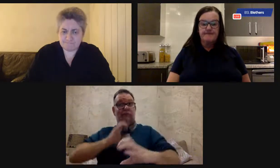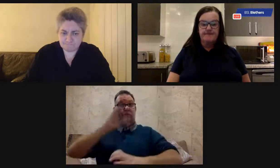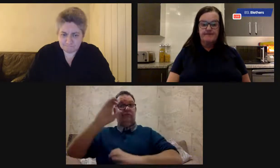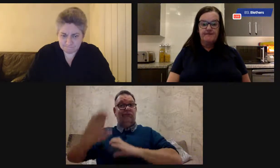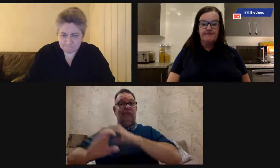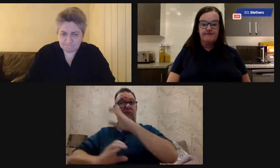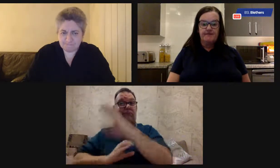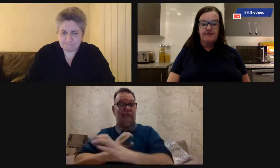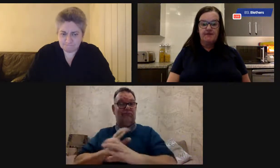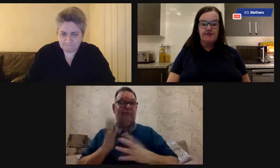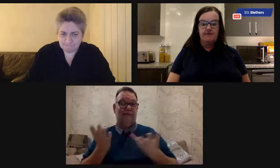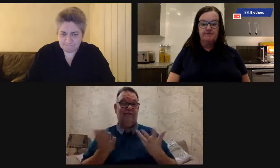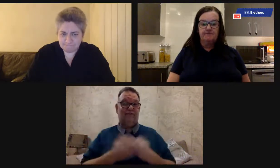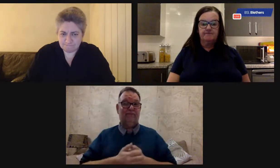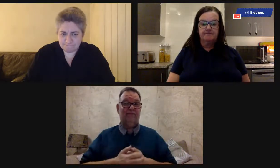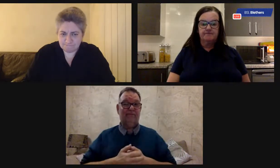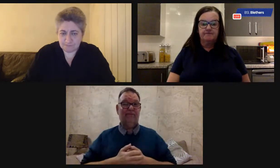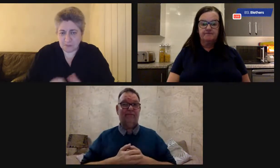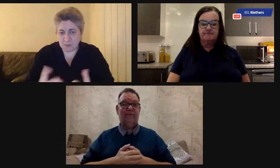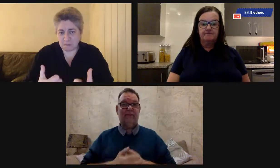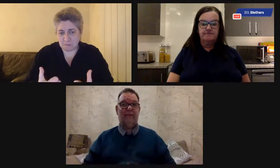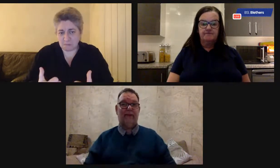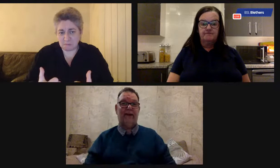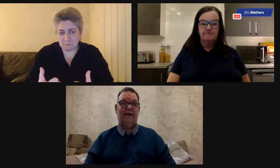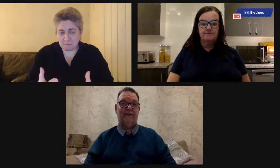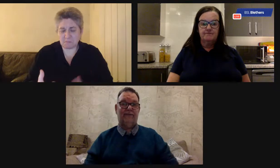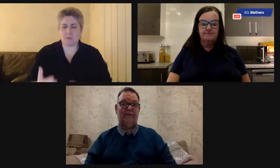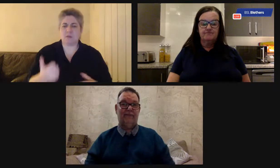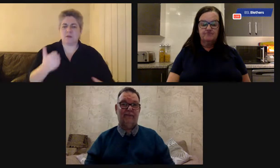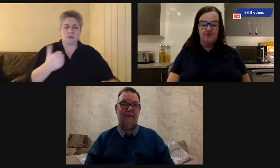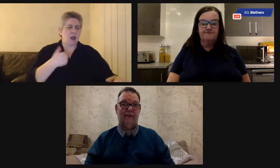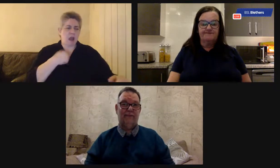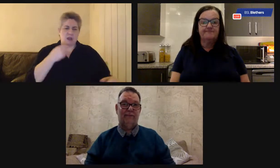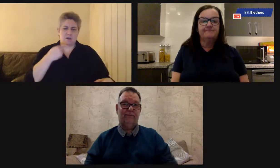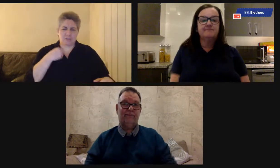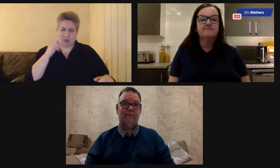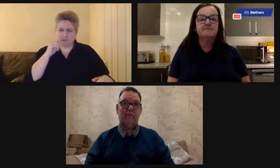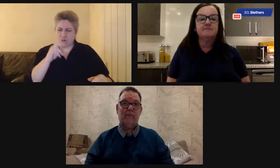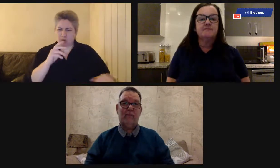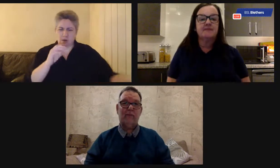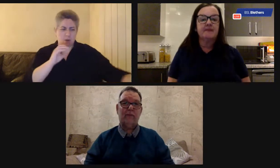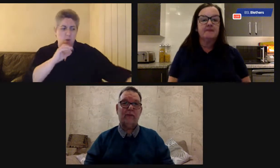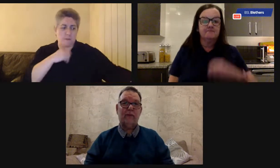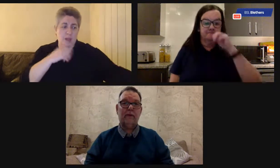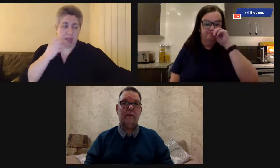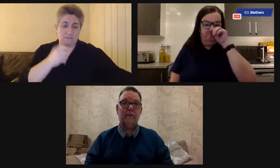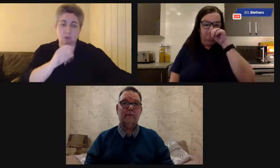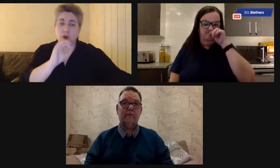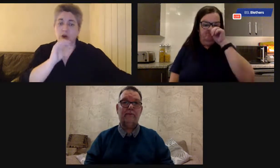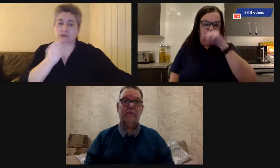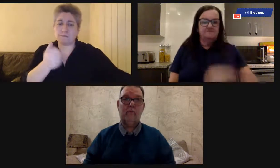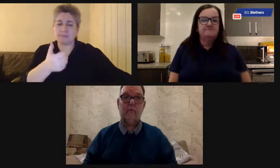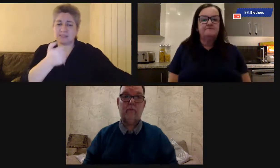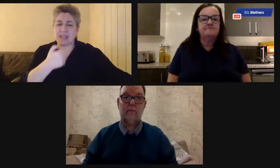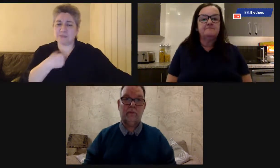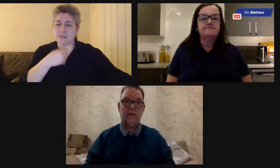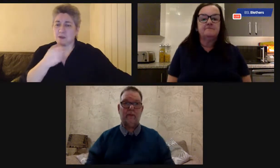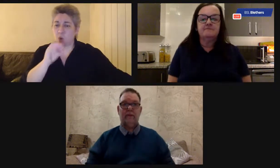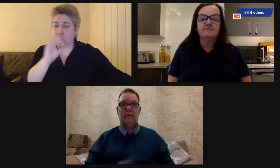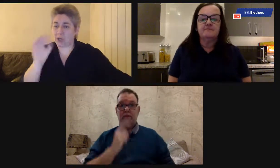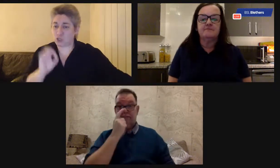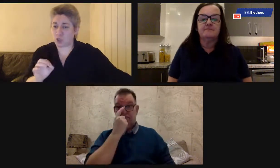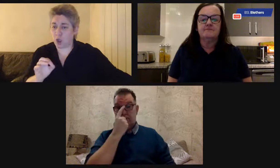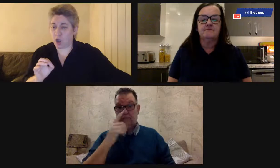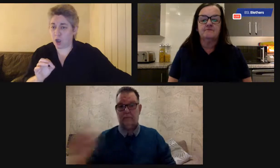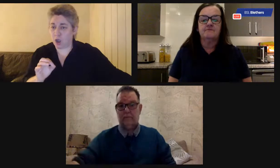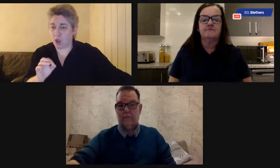deposit to make sure that there's money there so that we're still solvent for that. Wow. Well, while we've